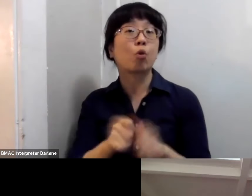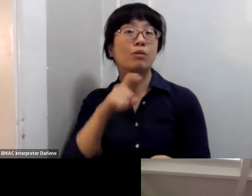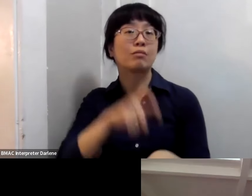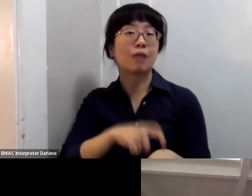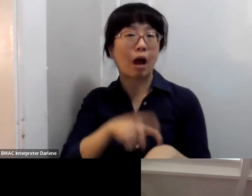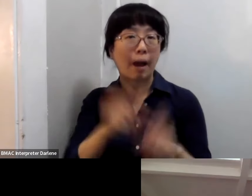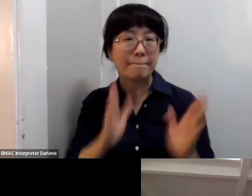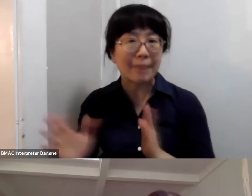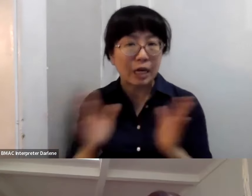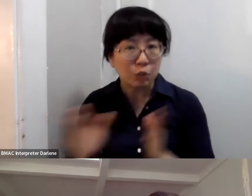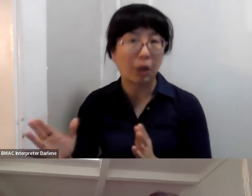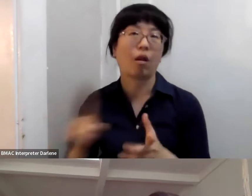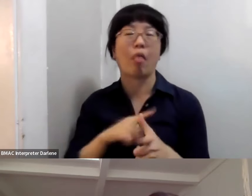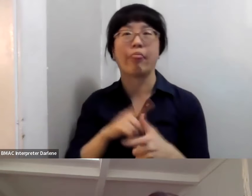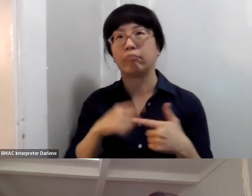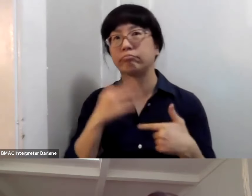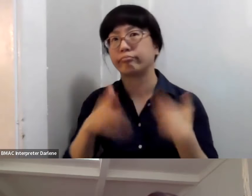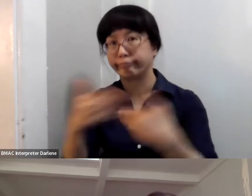up from there.